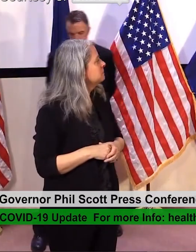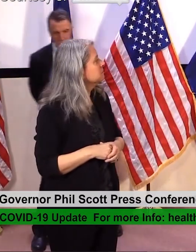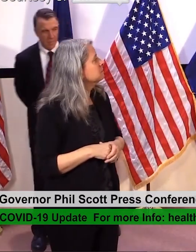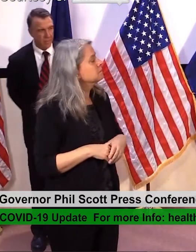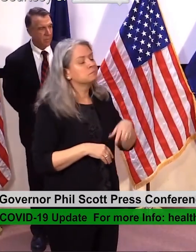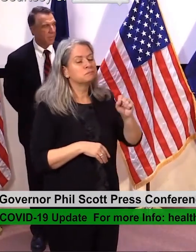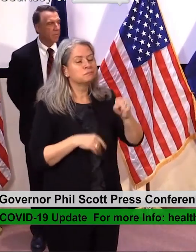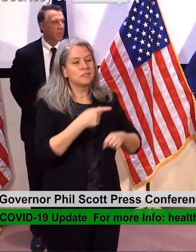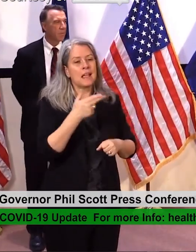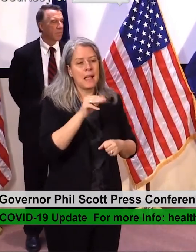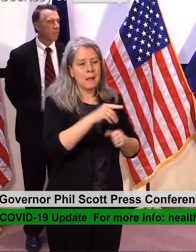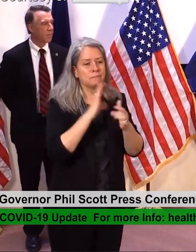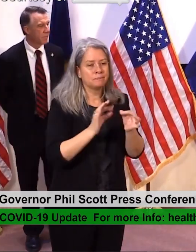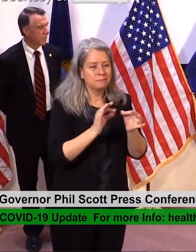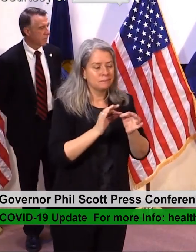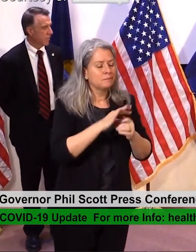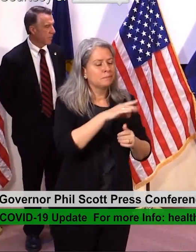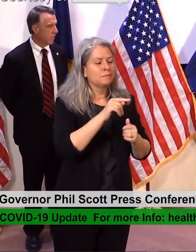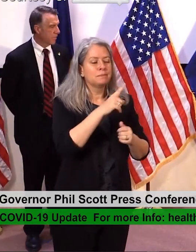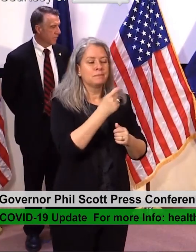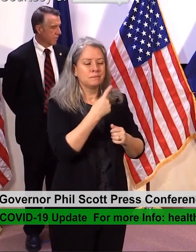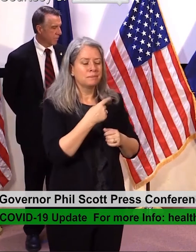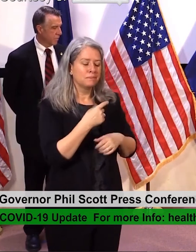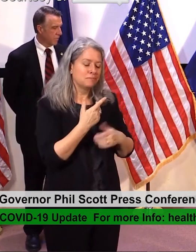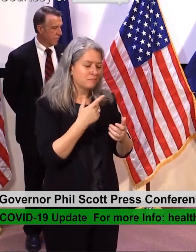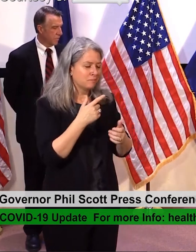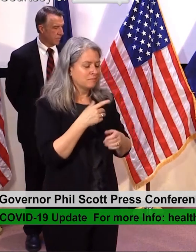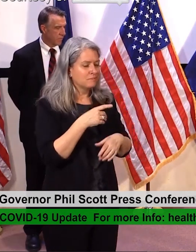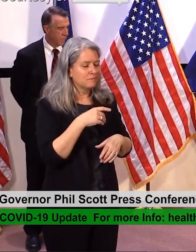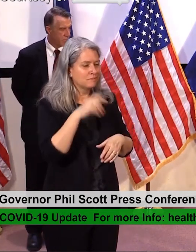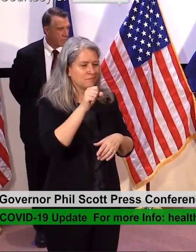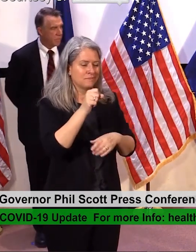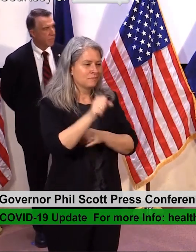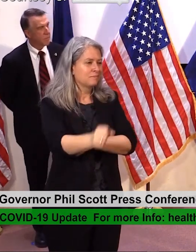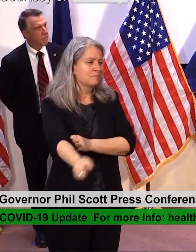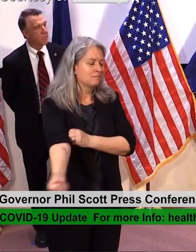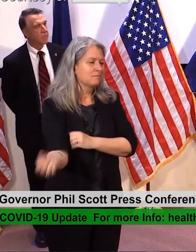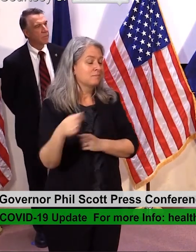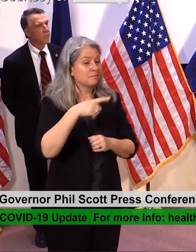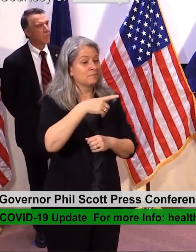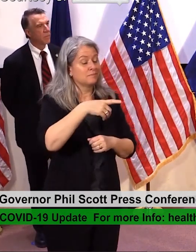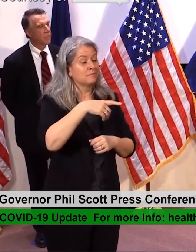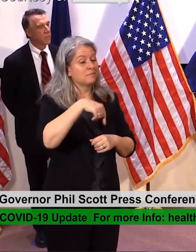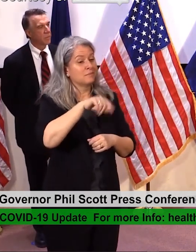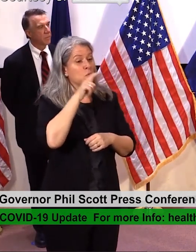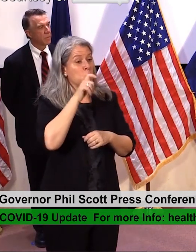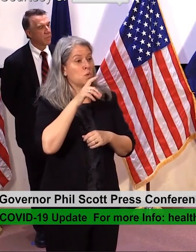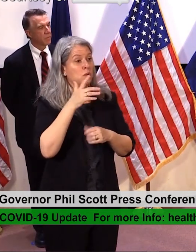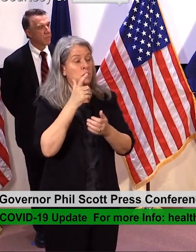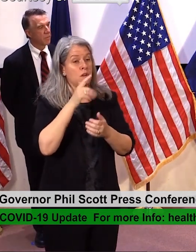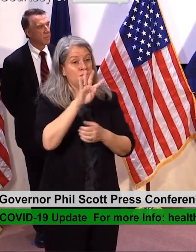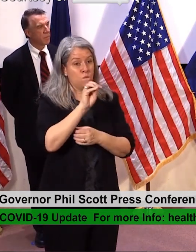So, Ham, on the first part of your question, as Secretary Smith alluded to, 40% of those that get treatment at Dartmouth